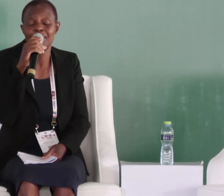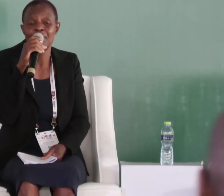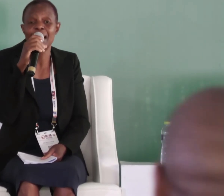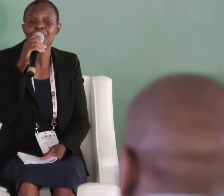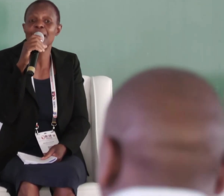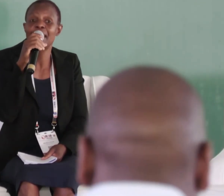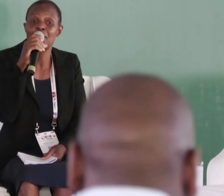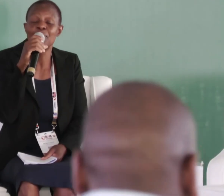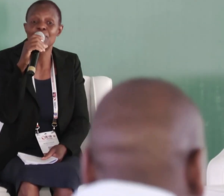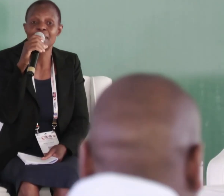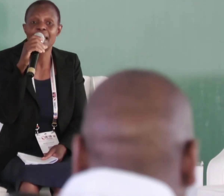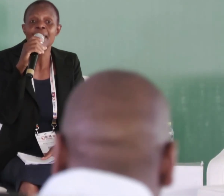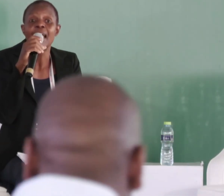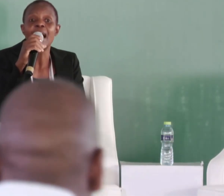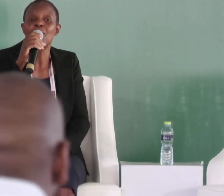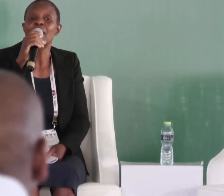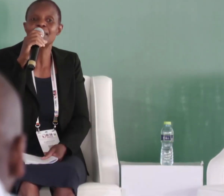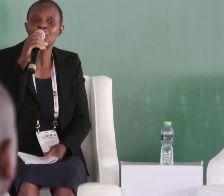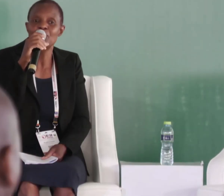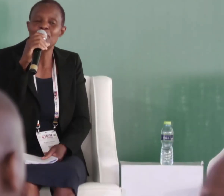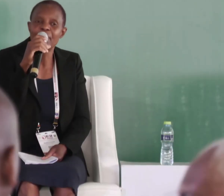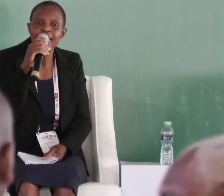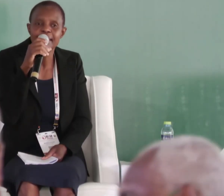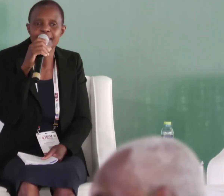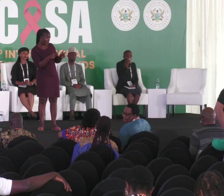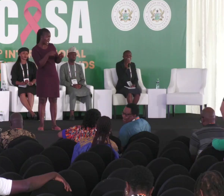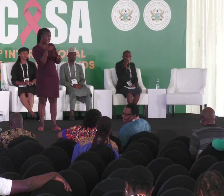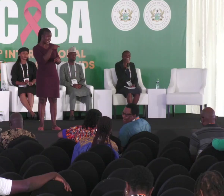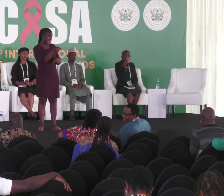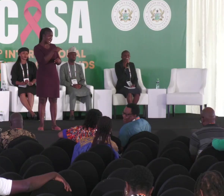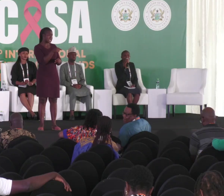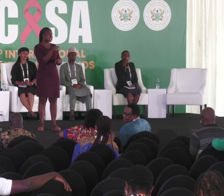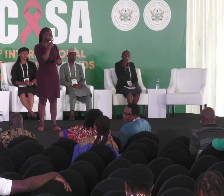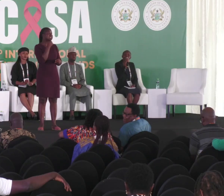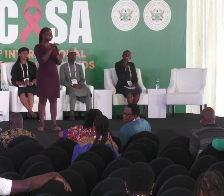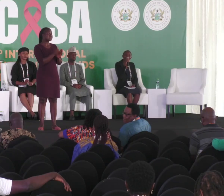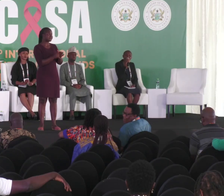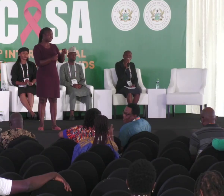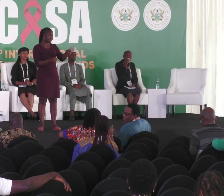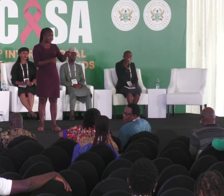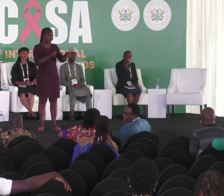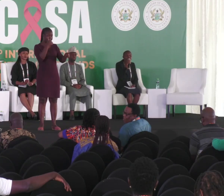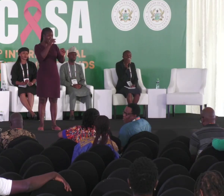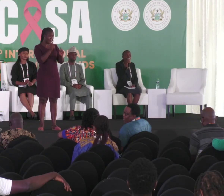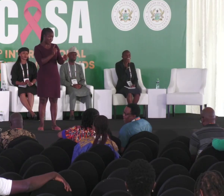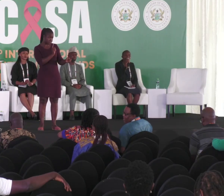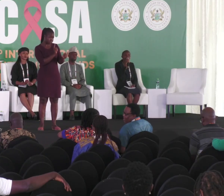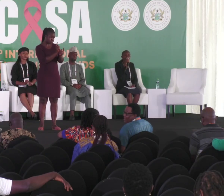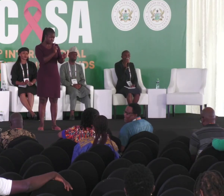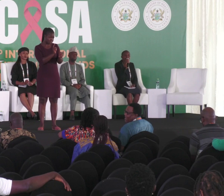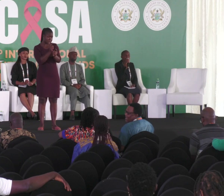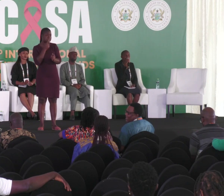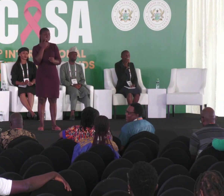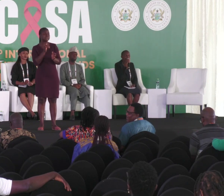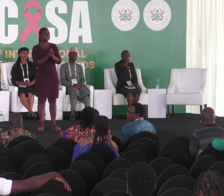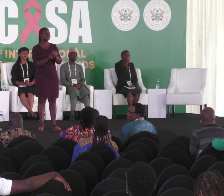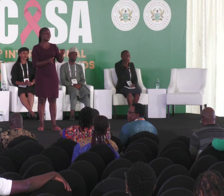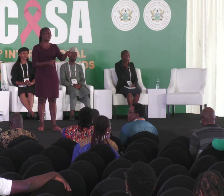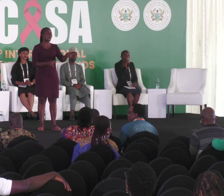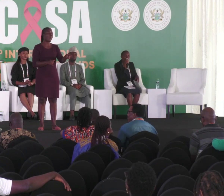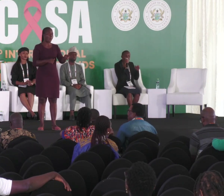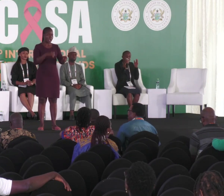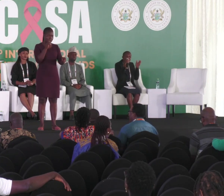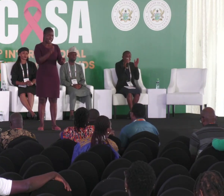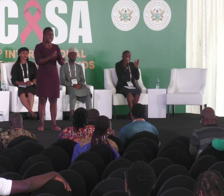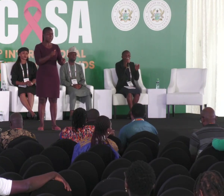incentive, they were actually happy to say, our customer base has expanded, and they were actually willing to partner with Ministry of Health. That